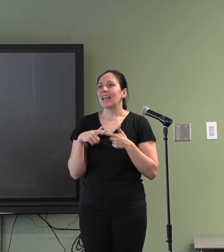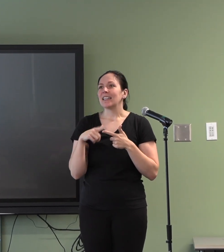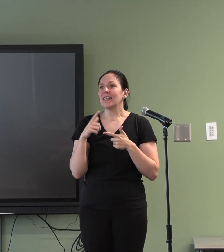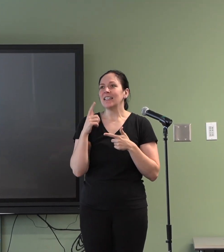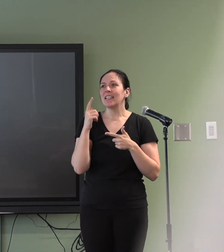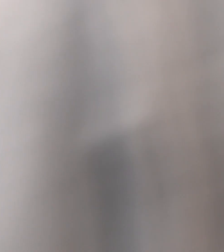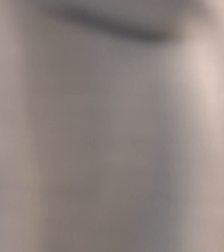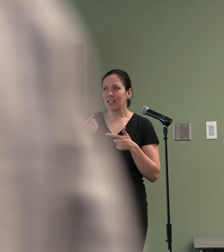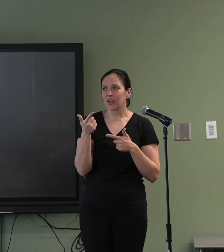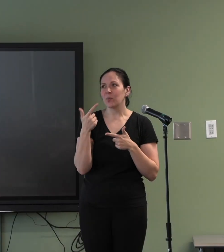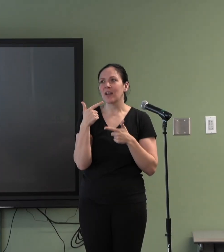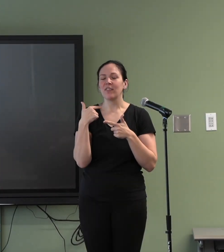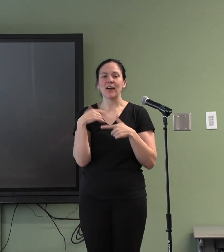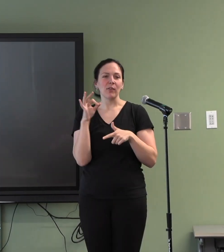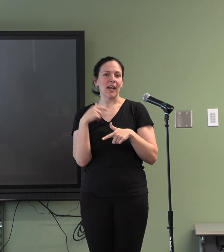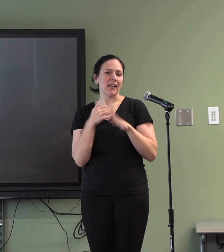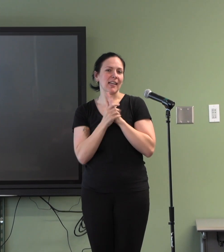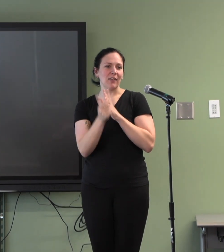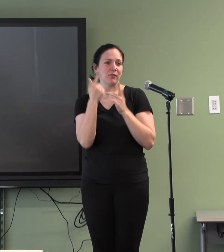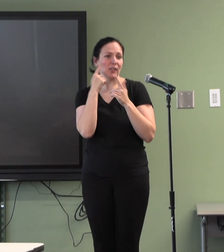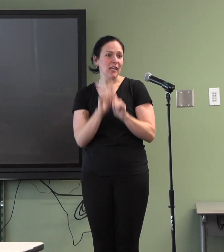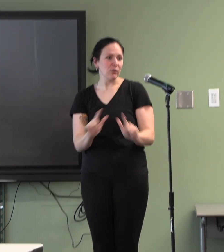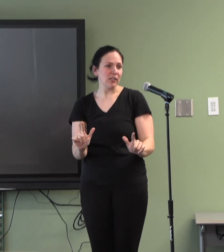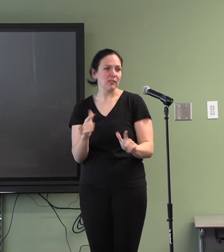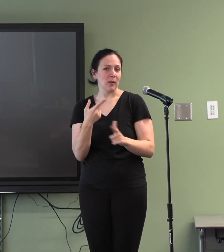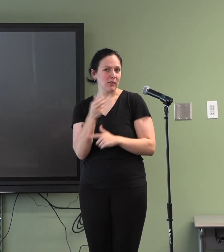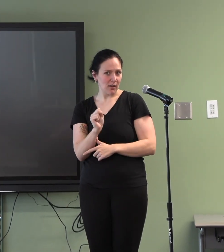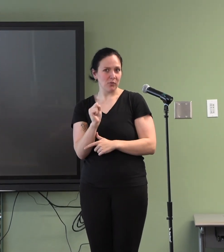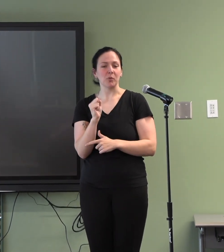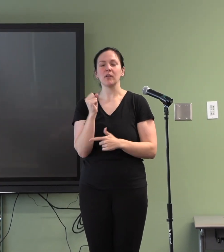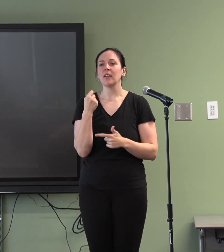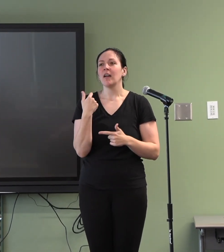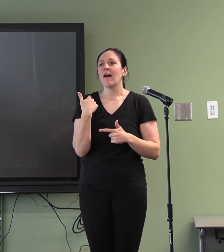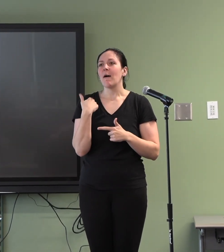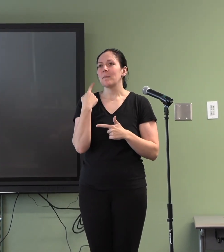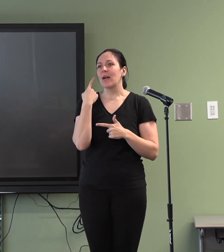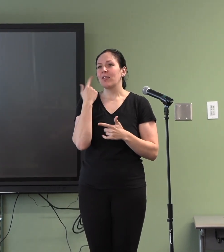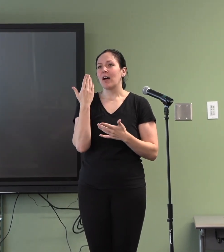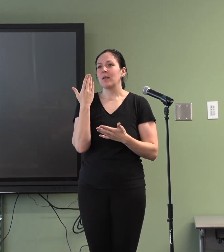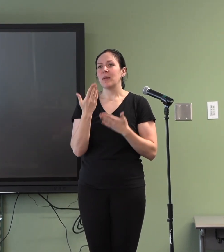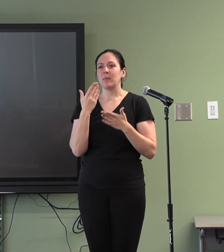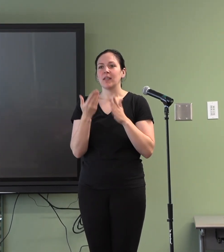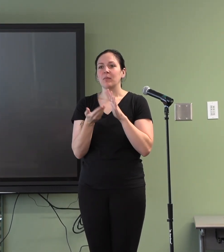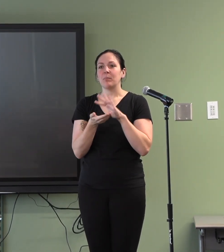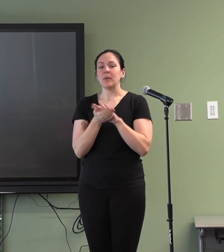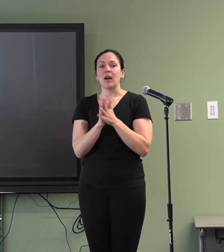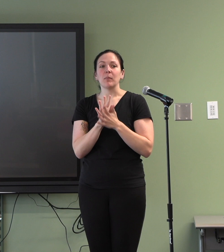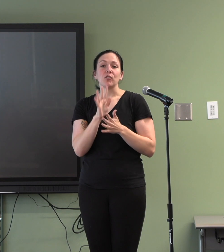then later, when I found that I had a talent for languages when I was in high school, I thought maybe become a